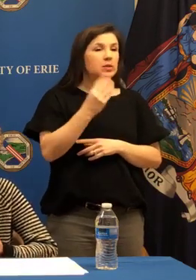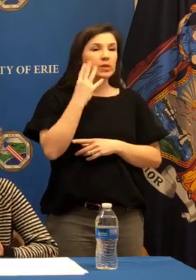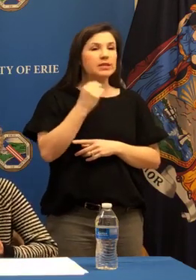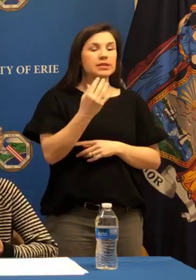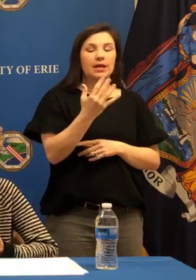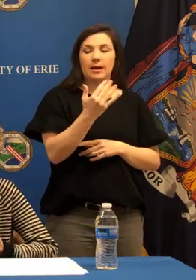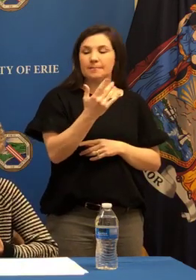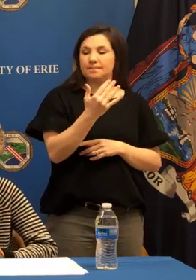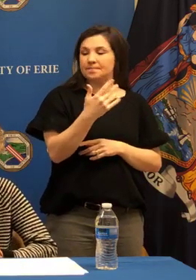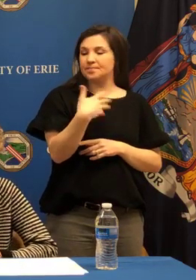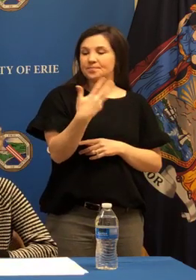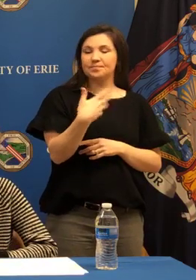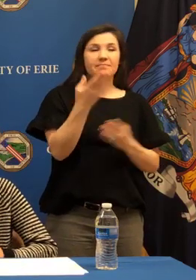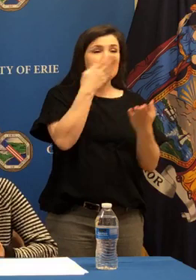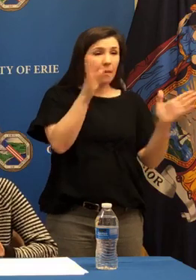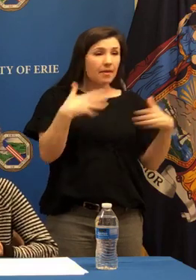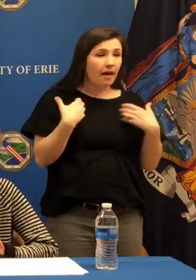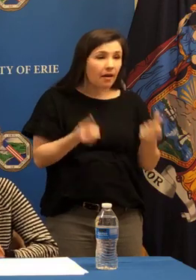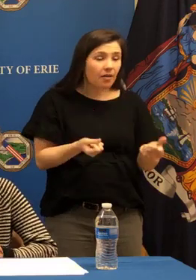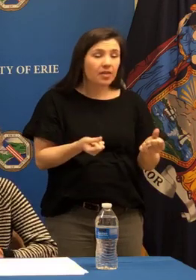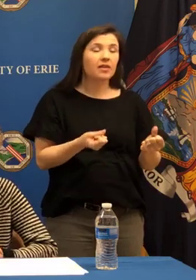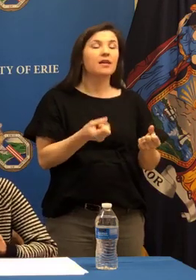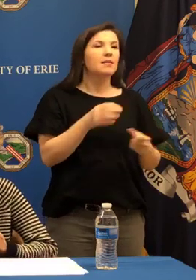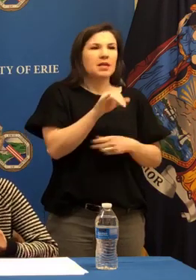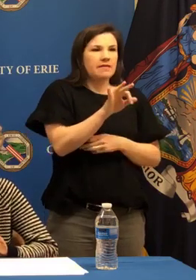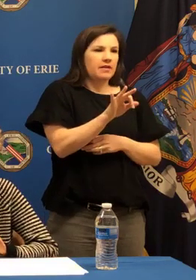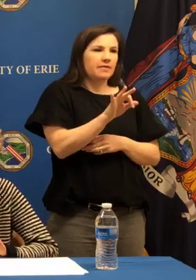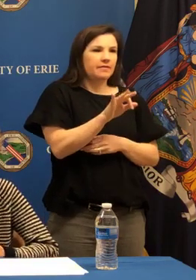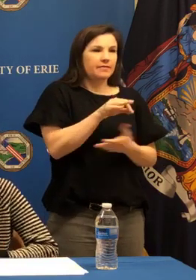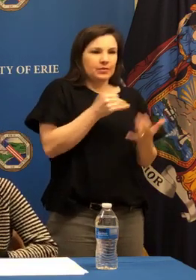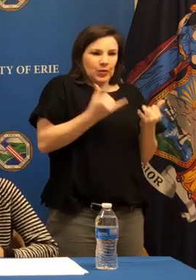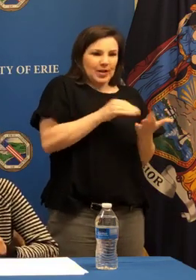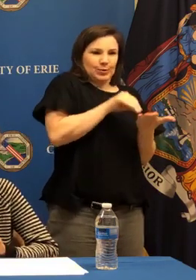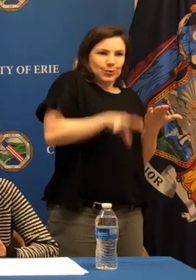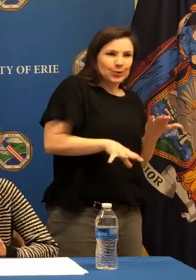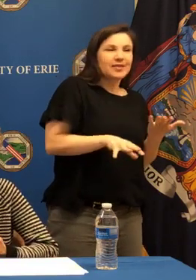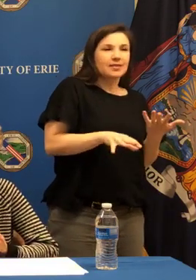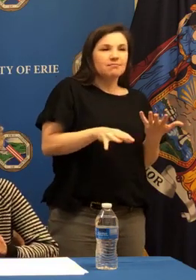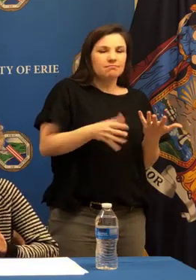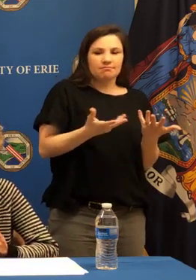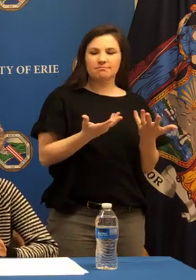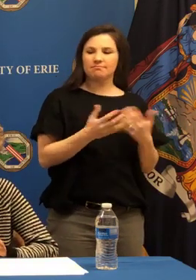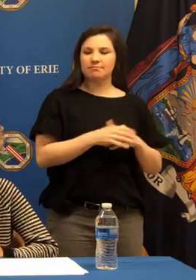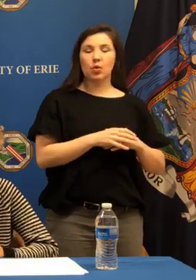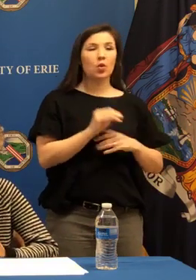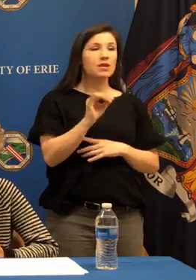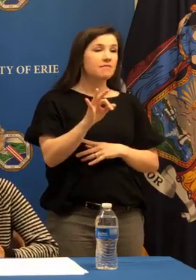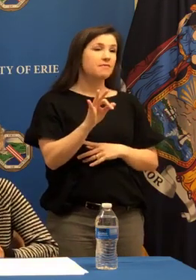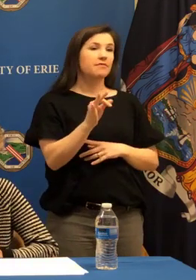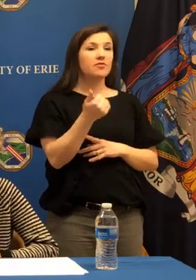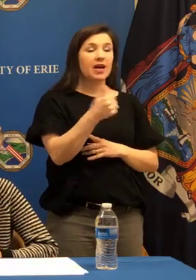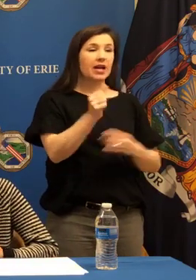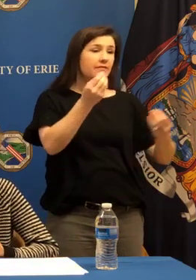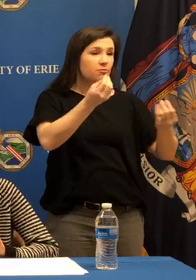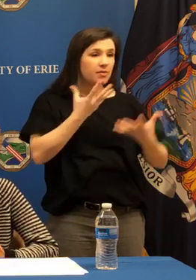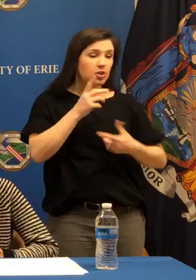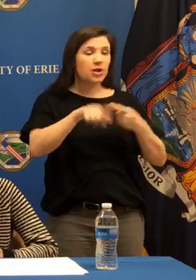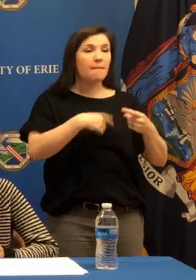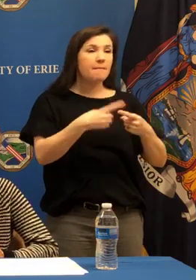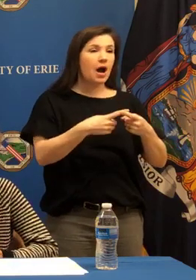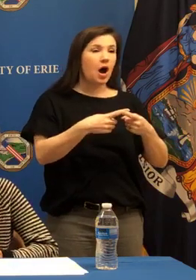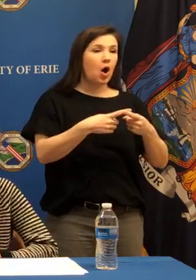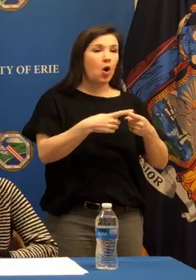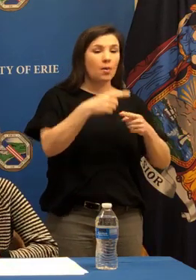with public health, even if you're just a student, or you have any information about